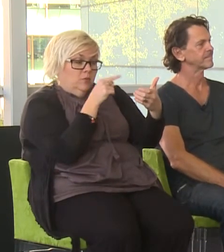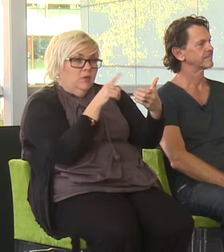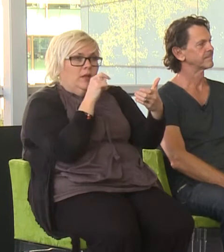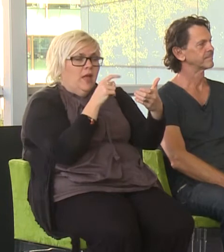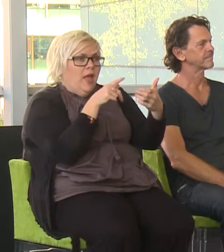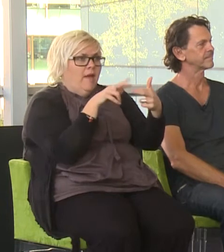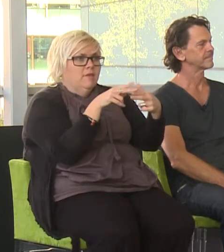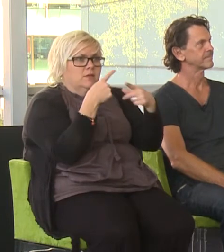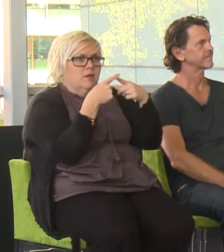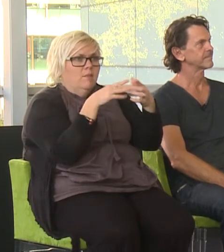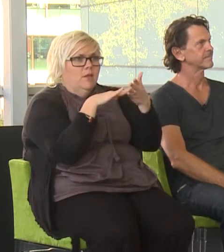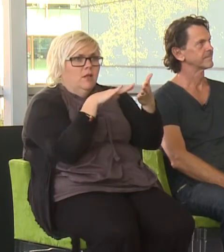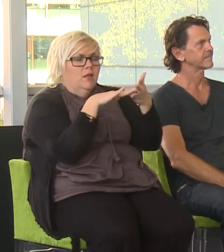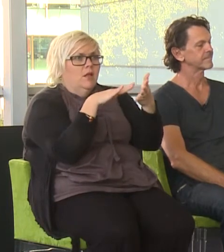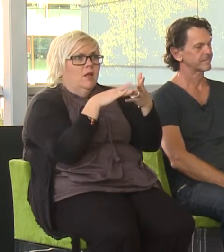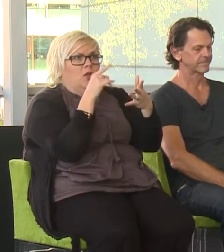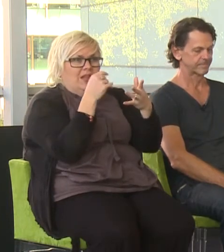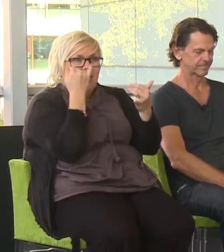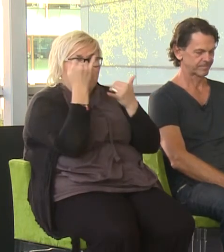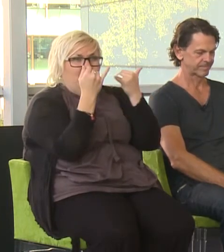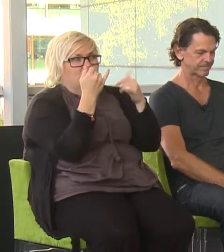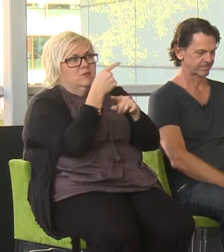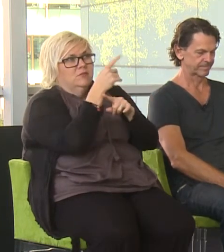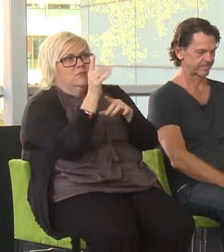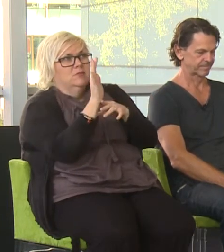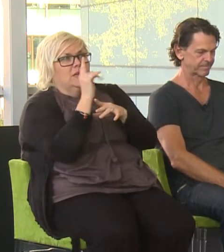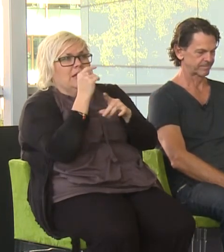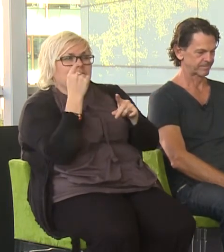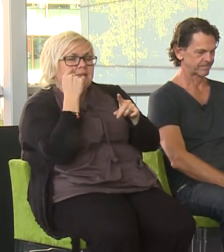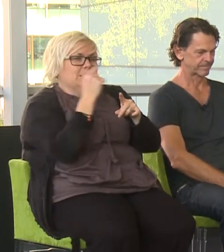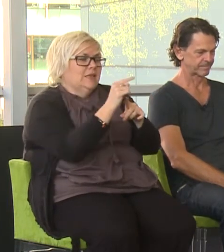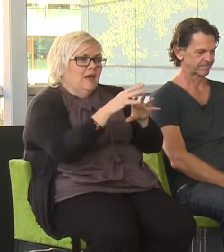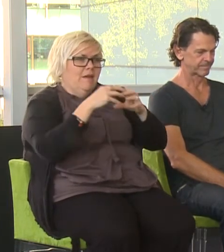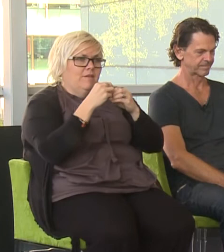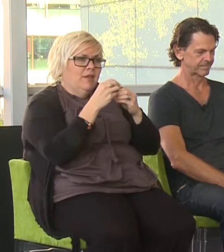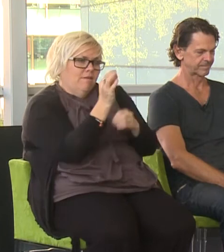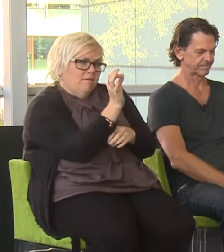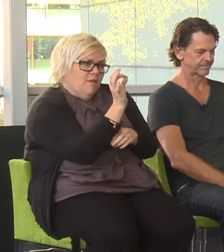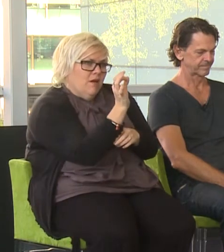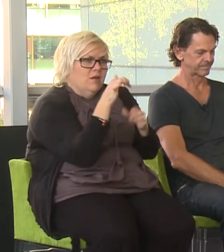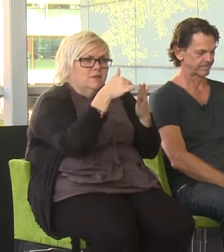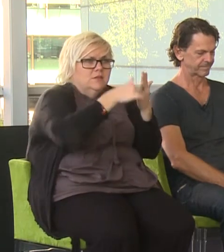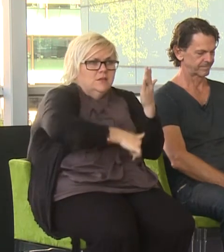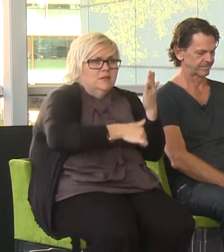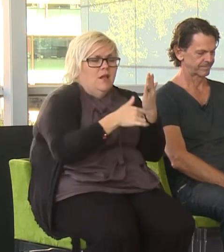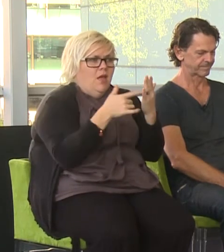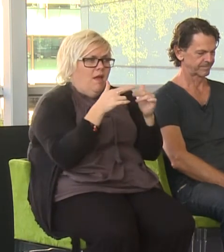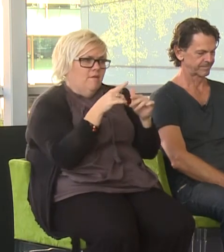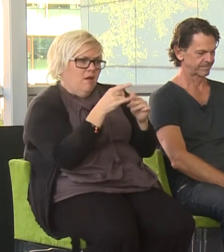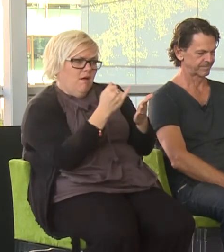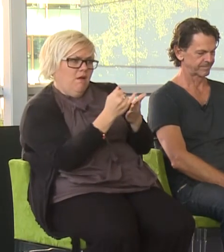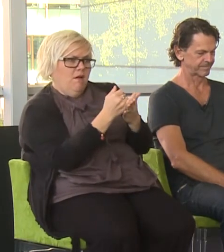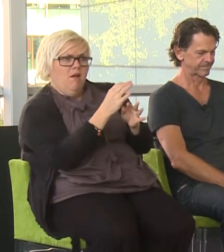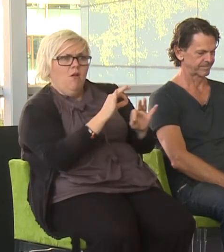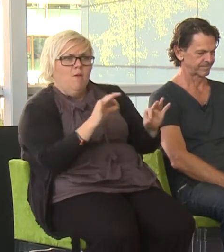will appreciate that modern cinema cameras can see everything, every fine detail, every imperfection, which is then